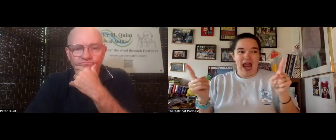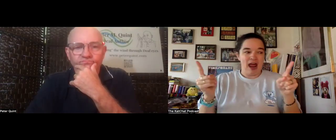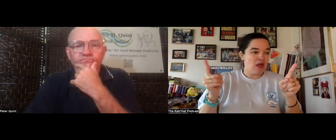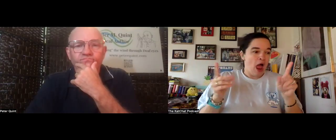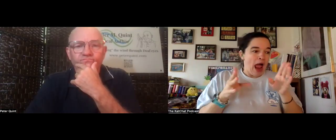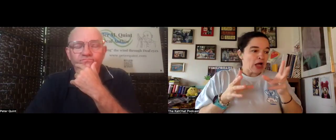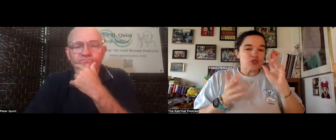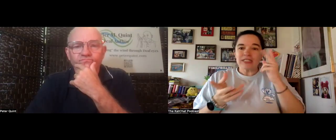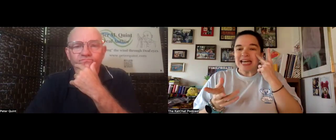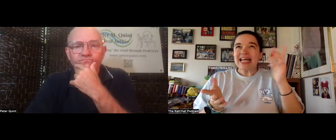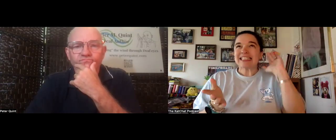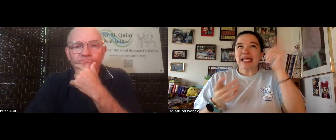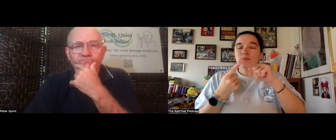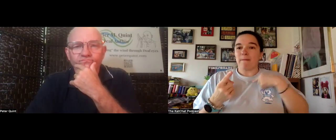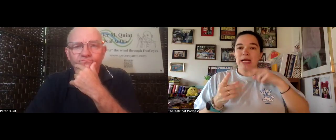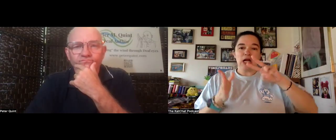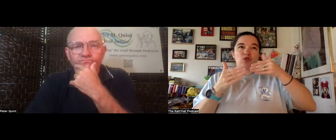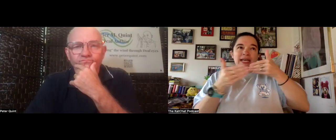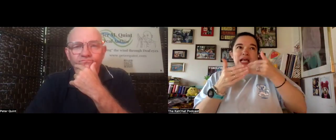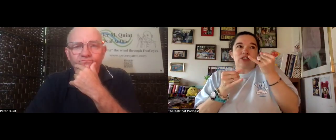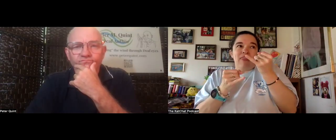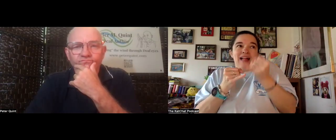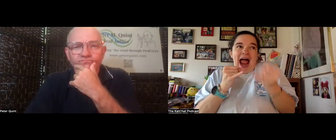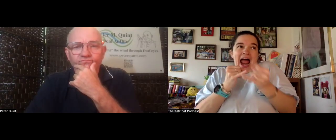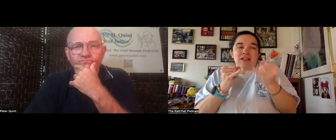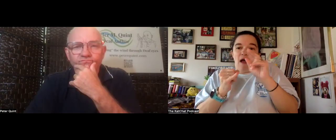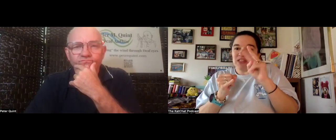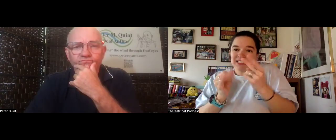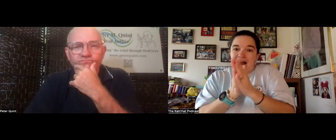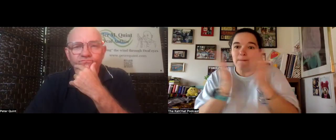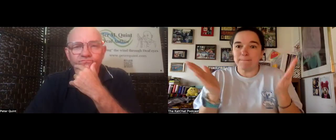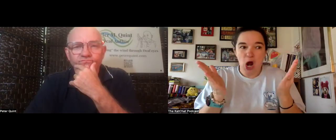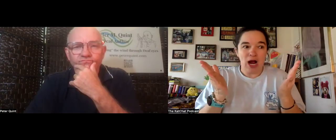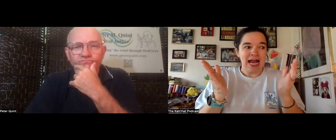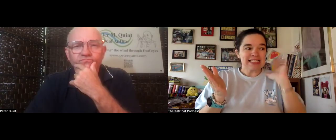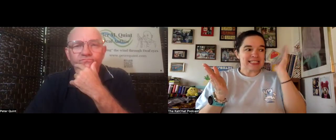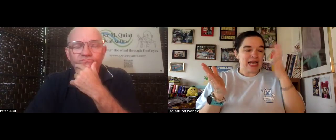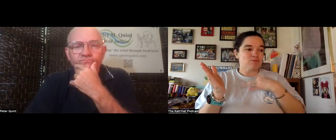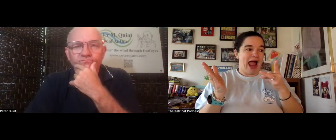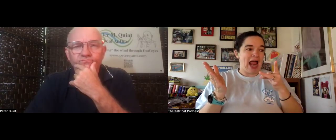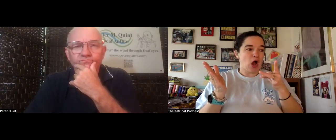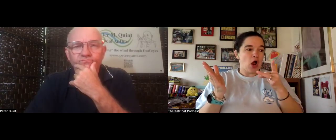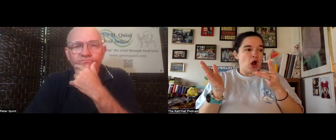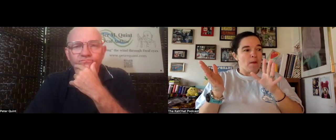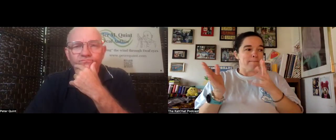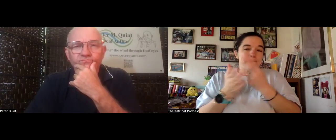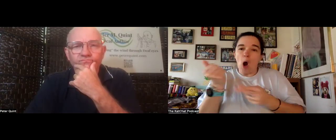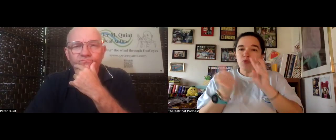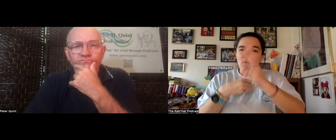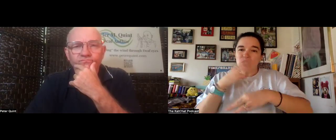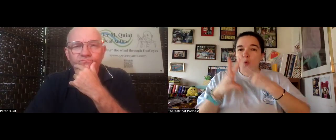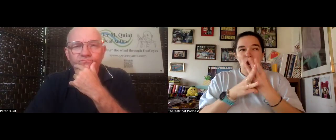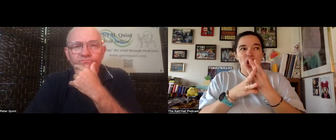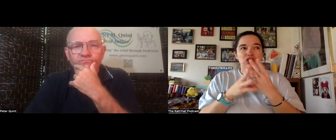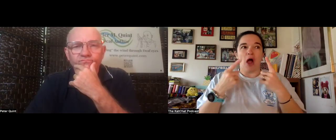frontier, and it seemed to me near to the last of the second book, seemed like